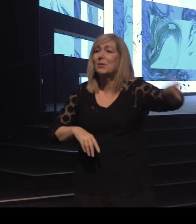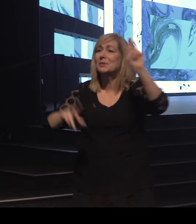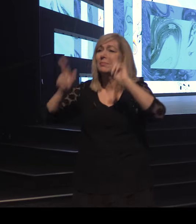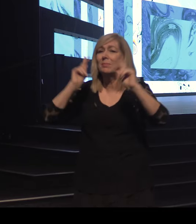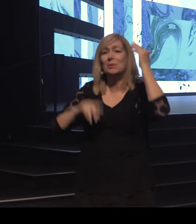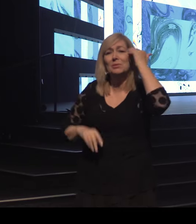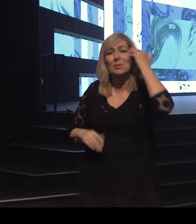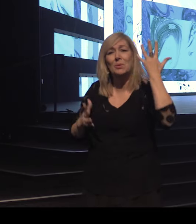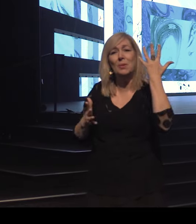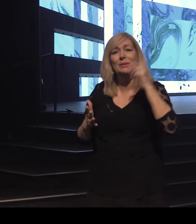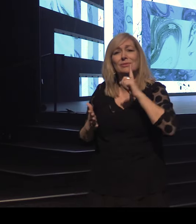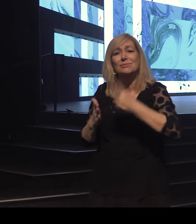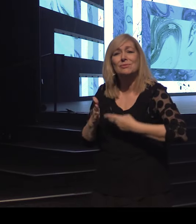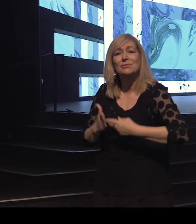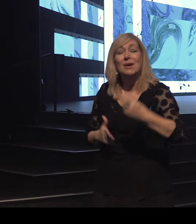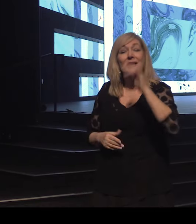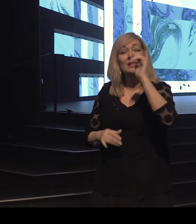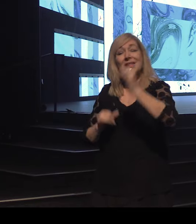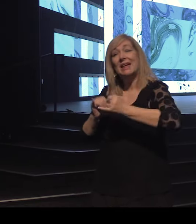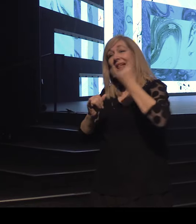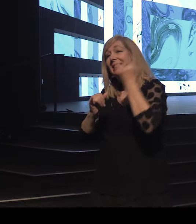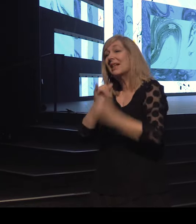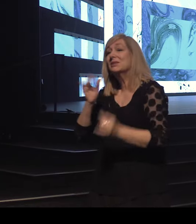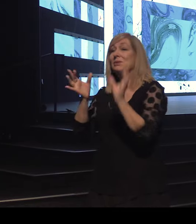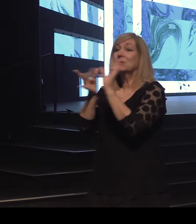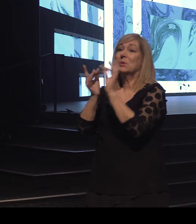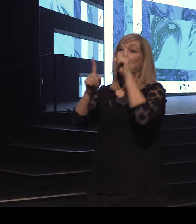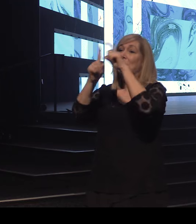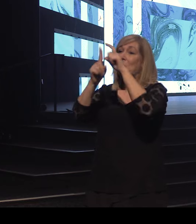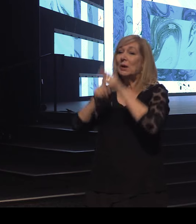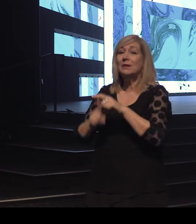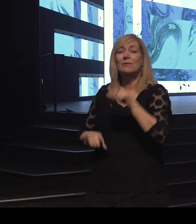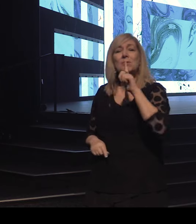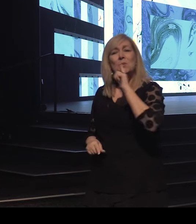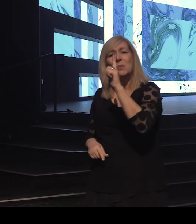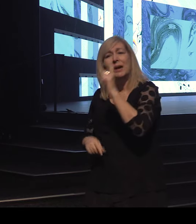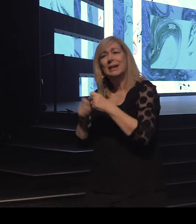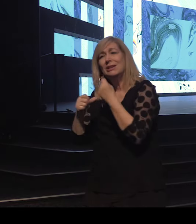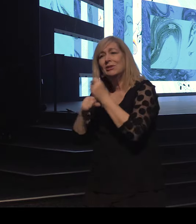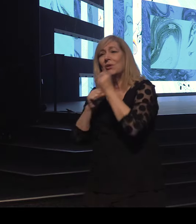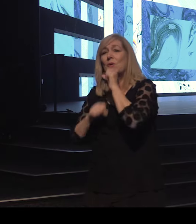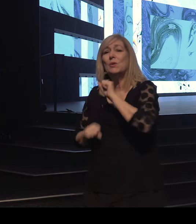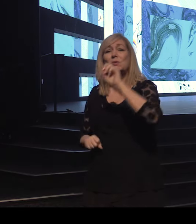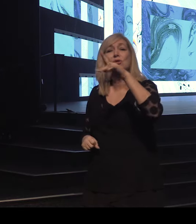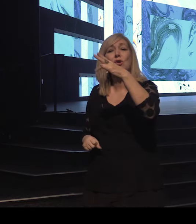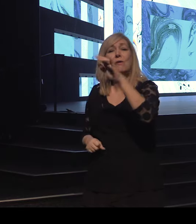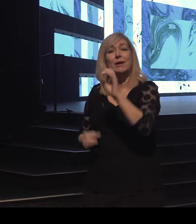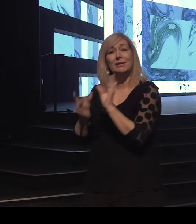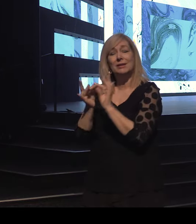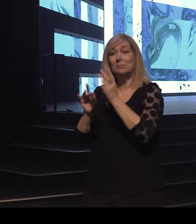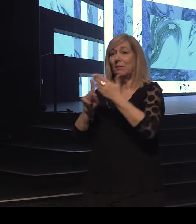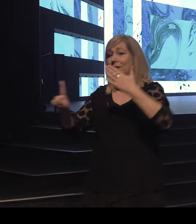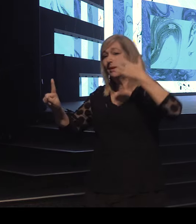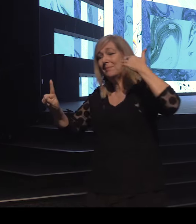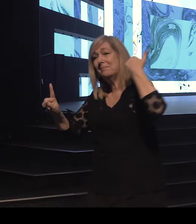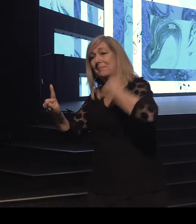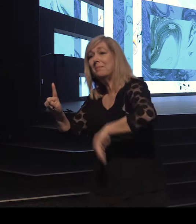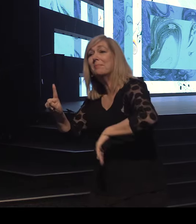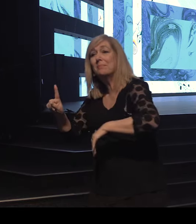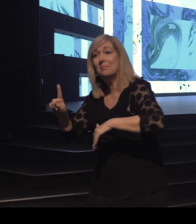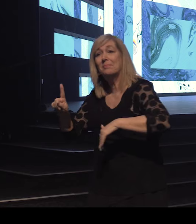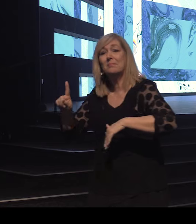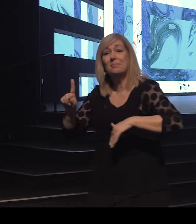alerted." And the very last words of 21-year-old Sophie Scholl, before her head was separated